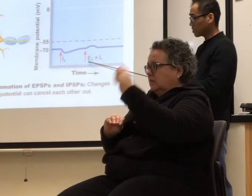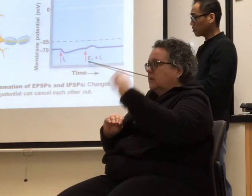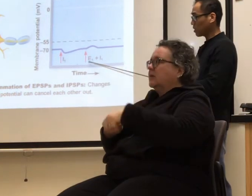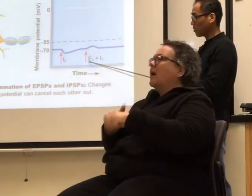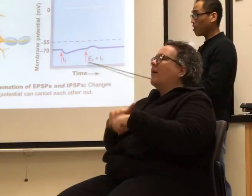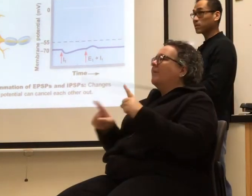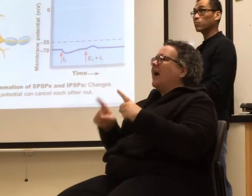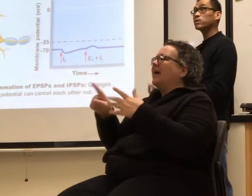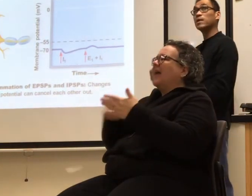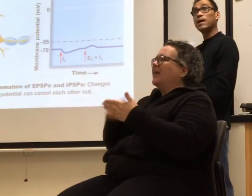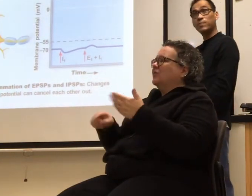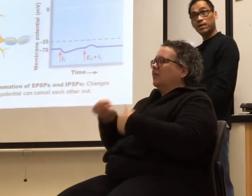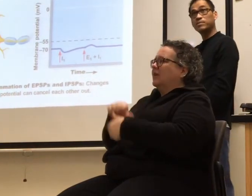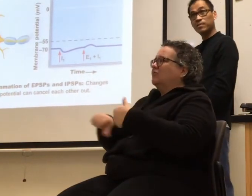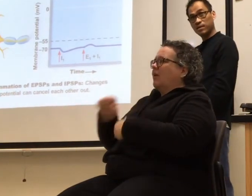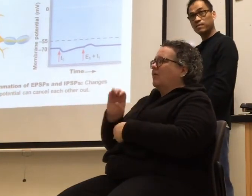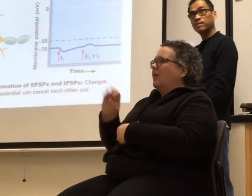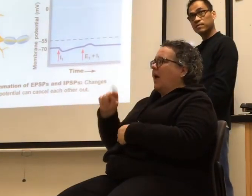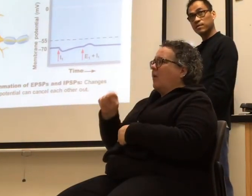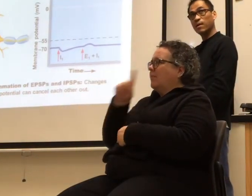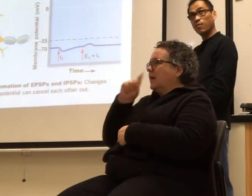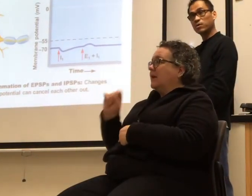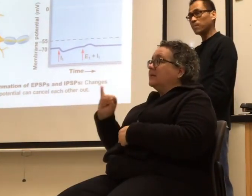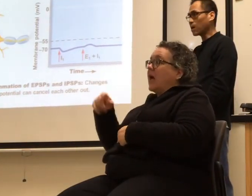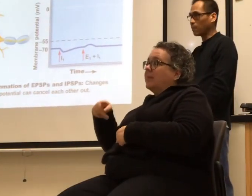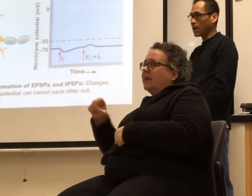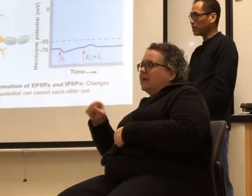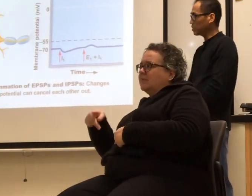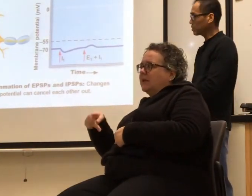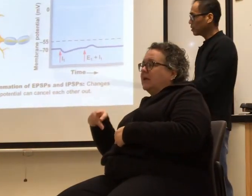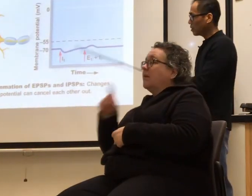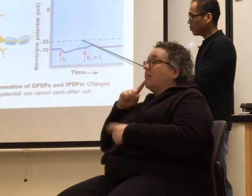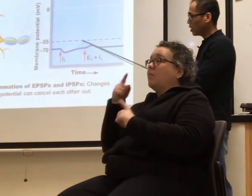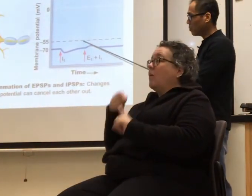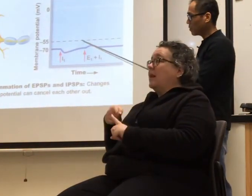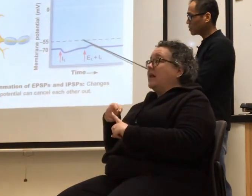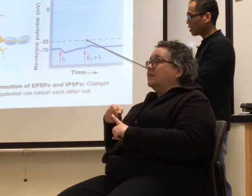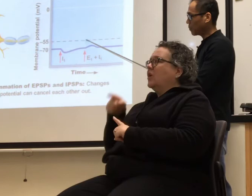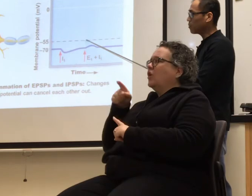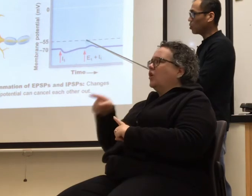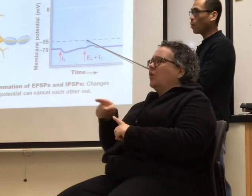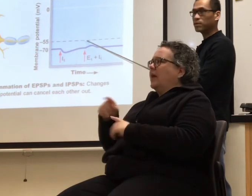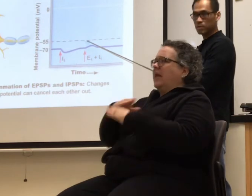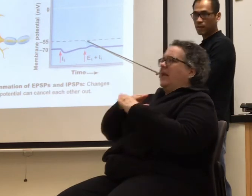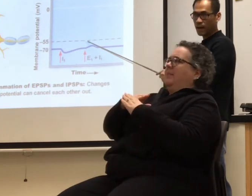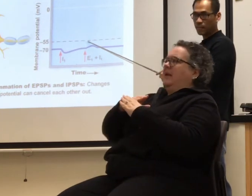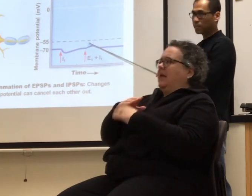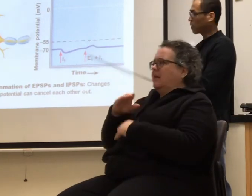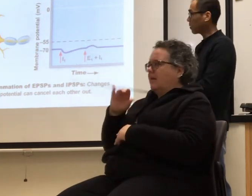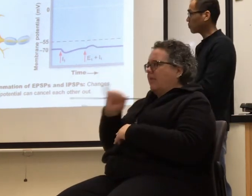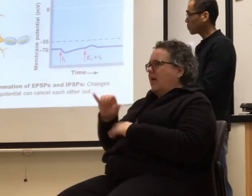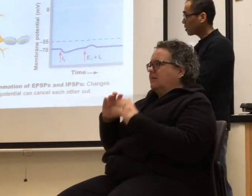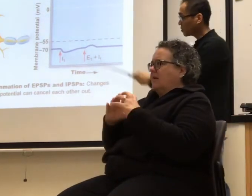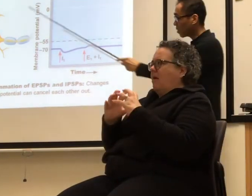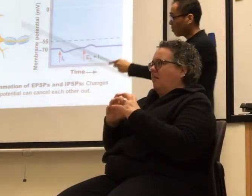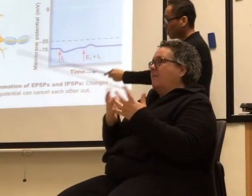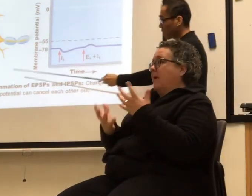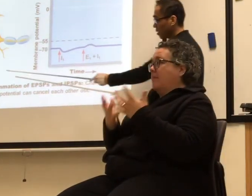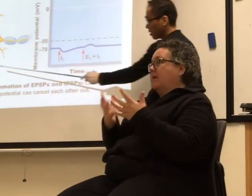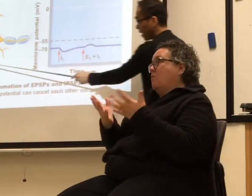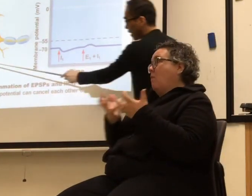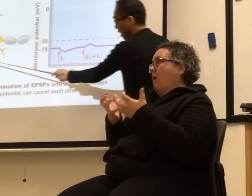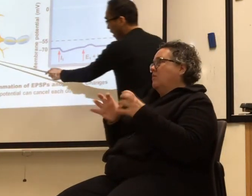kind of cancel each other out because one's an IPSP. See how that works? The bottom line is you inhibited the cell. Maybe you wanted to do that. Okay.